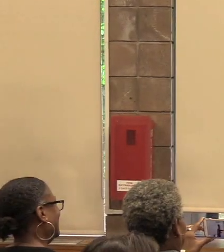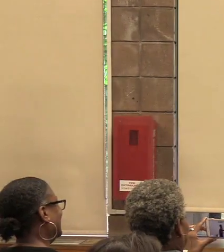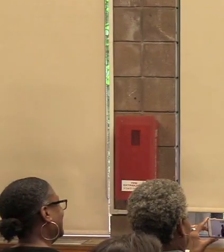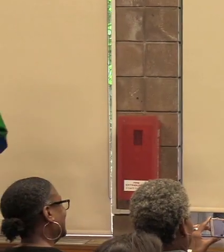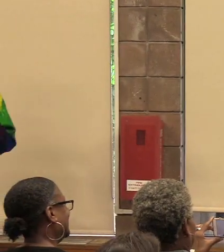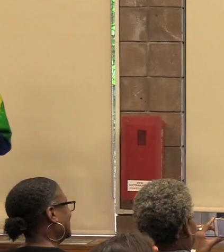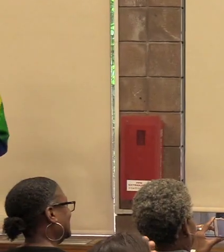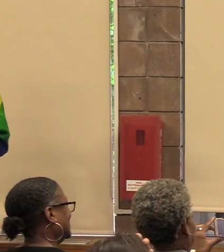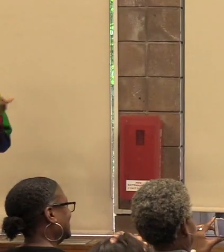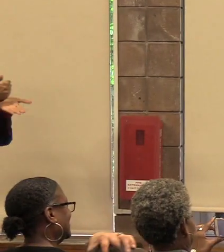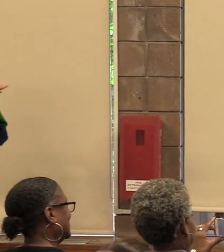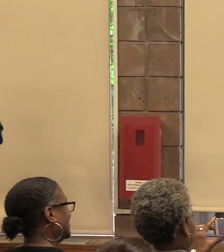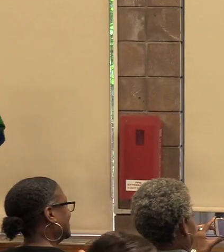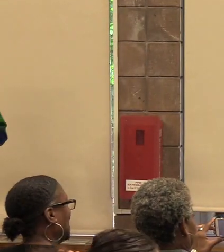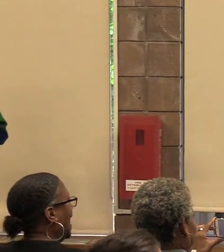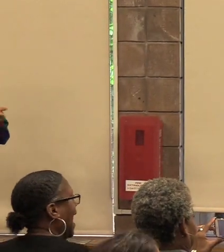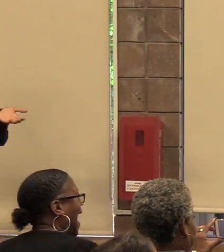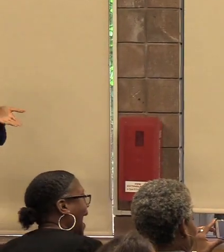Help me, Tara.